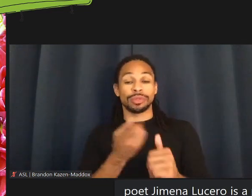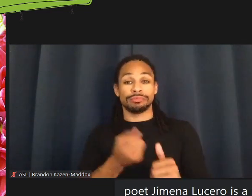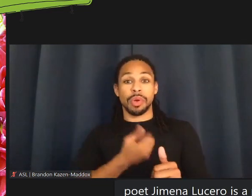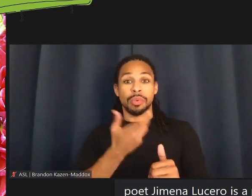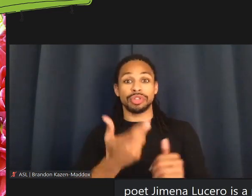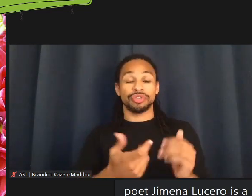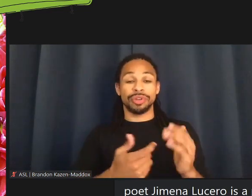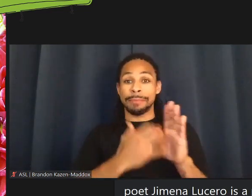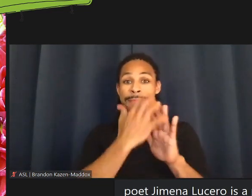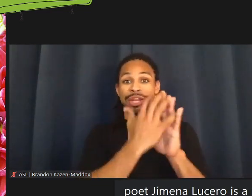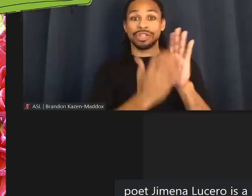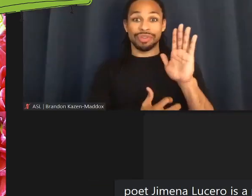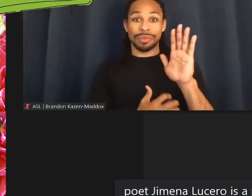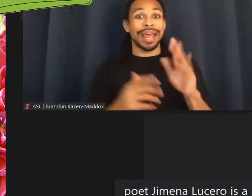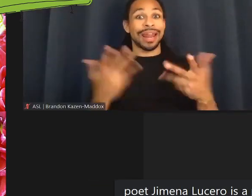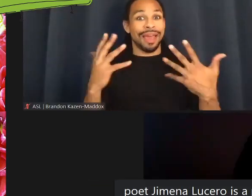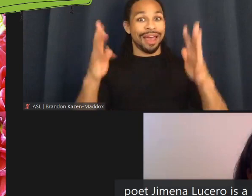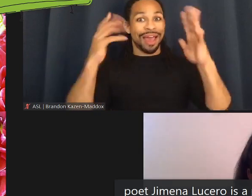it up for Jimena.